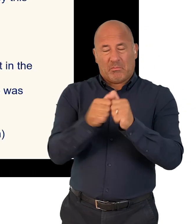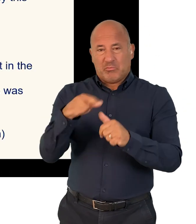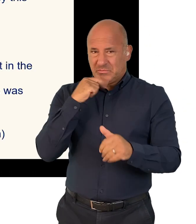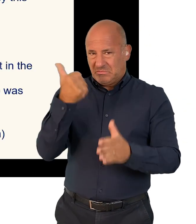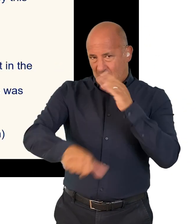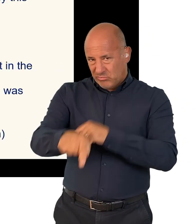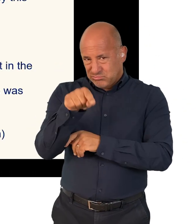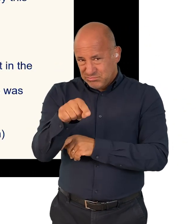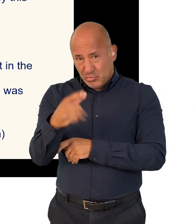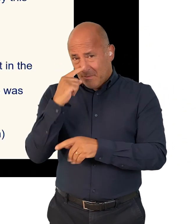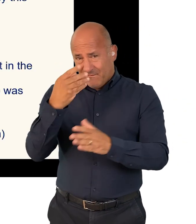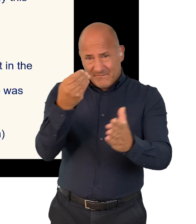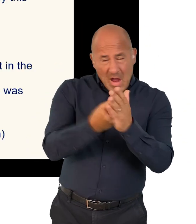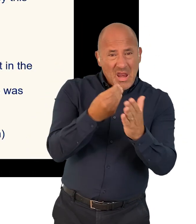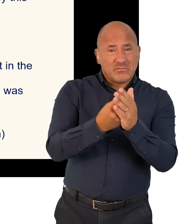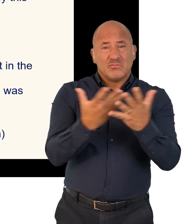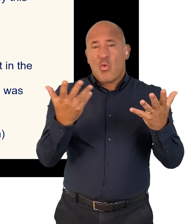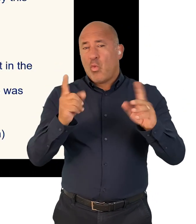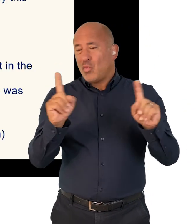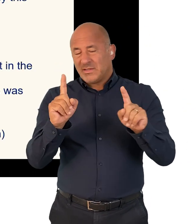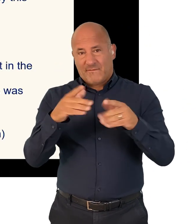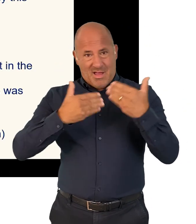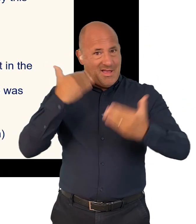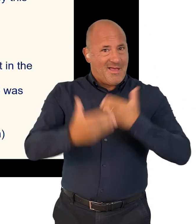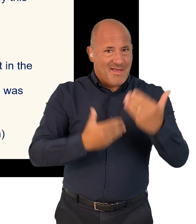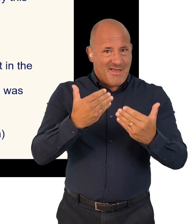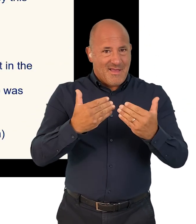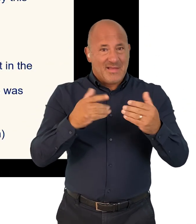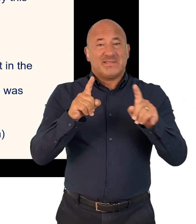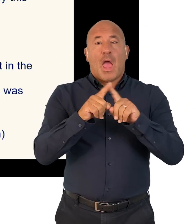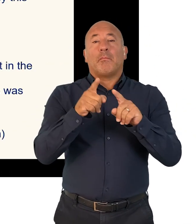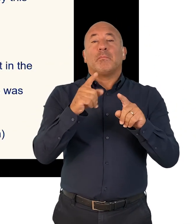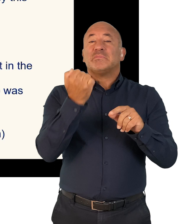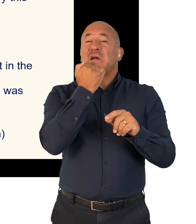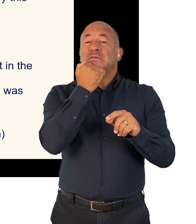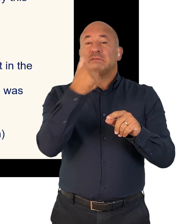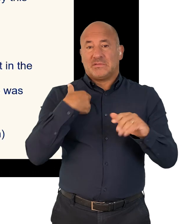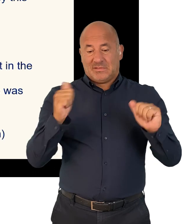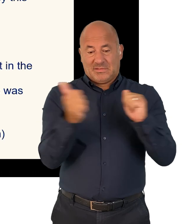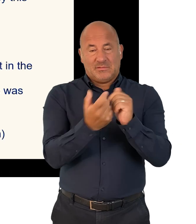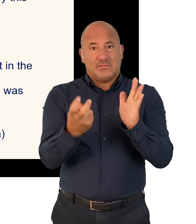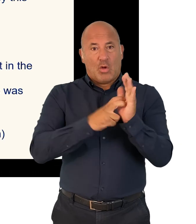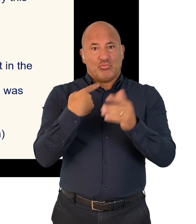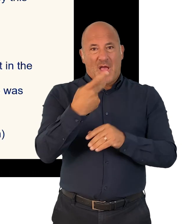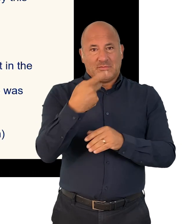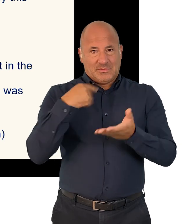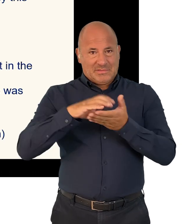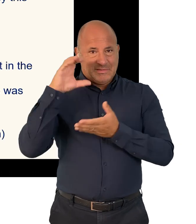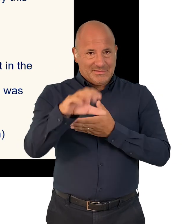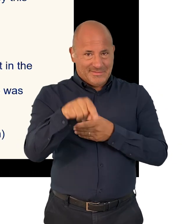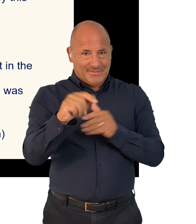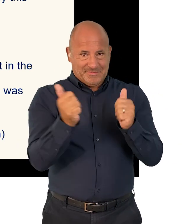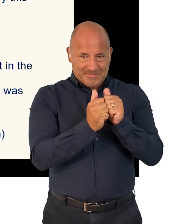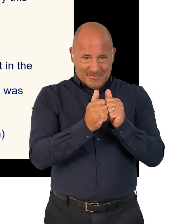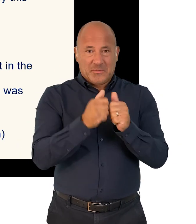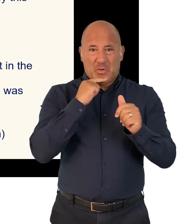its commitment, financial or otherwise, for the project to proceed, and or the date on which you accept our grant agreement and